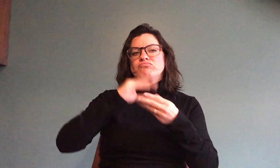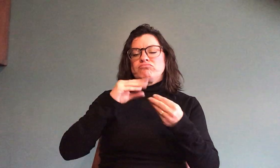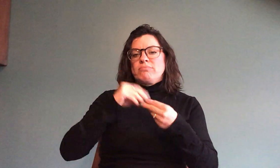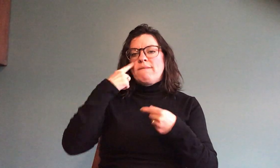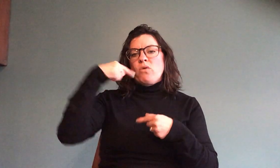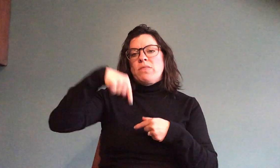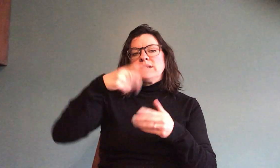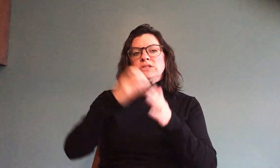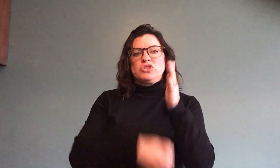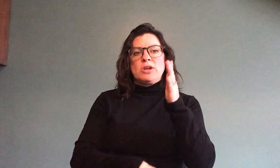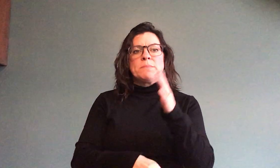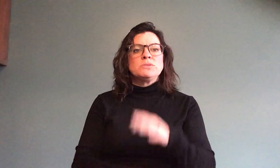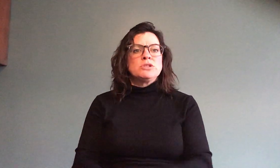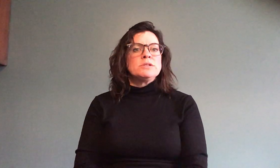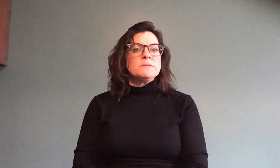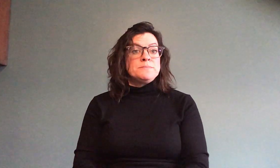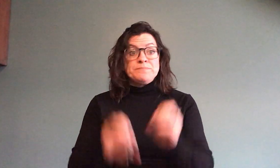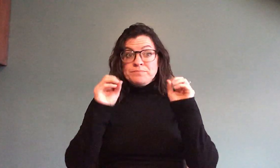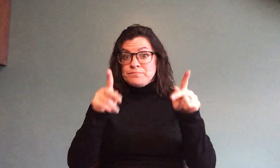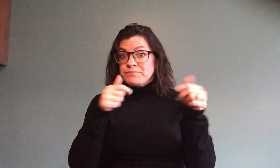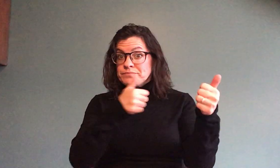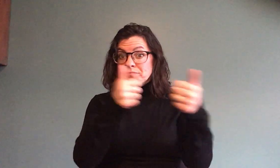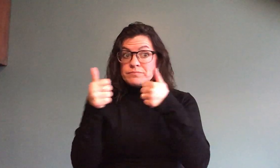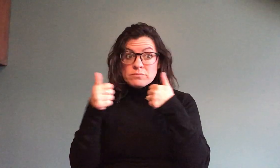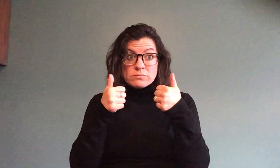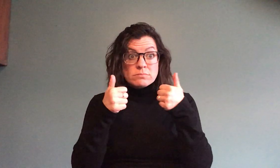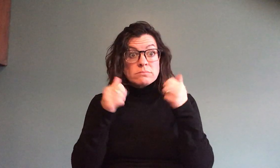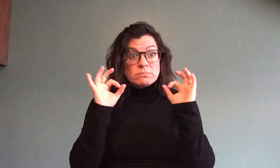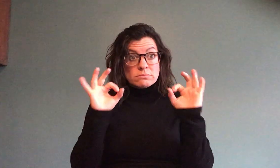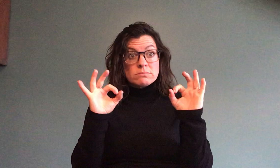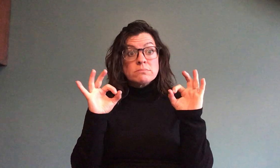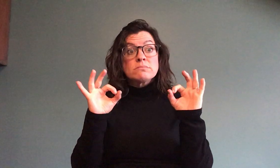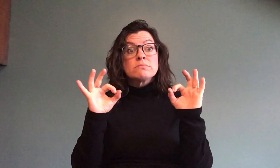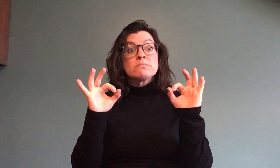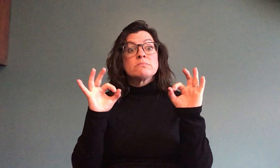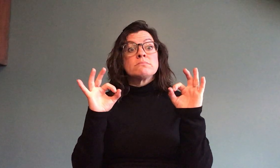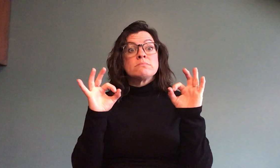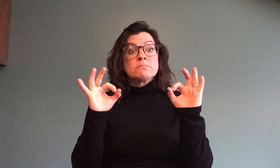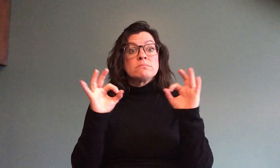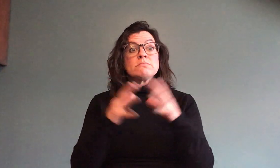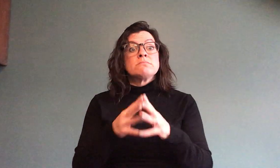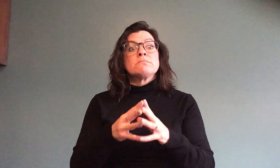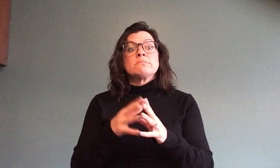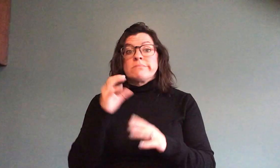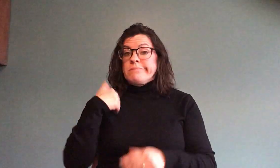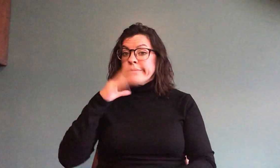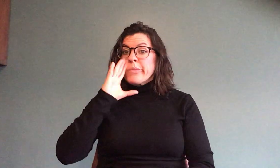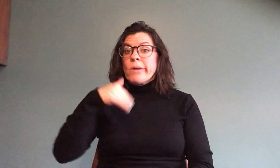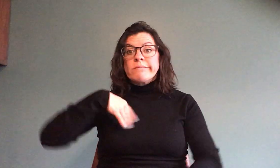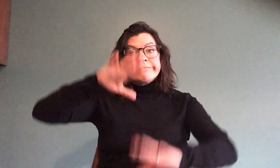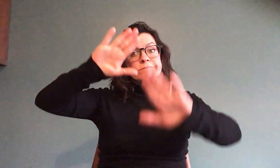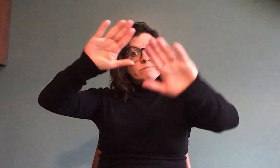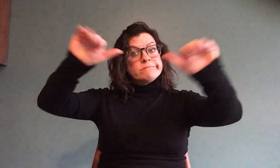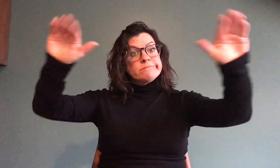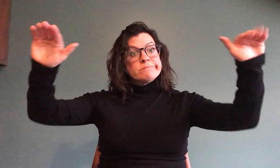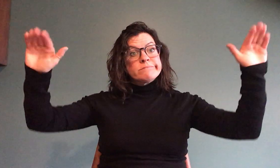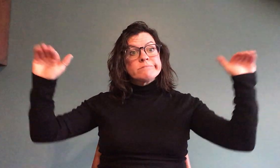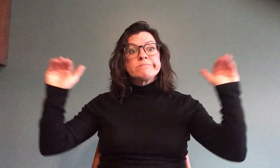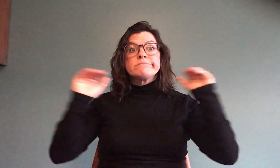So I'm going to say adios. If you did not finish the quiz for the other class, obviously you got to go back and you got to